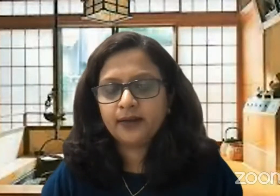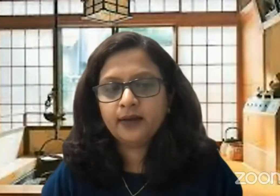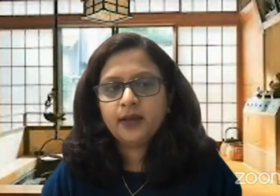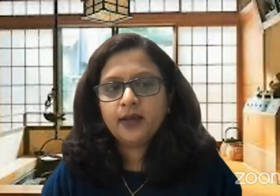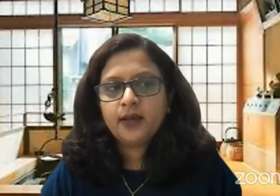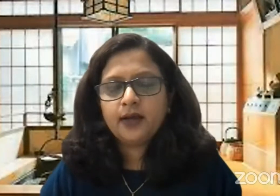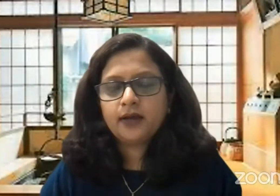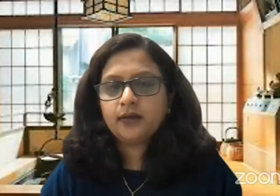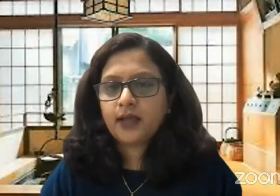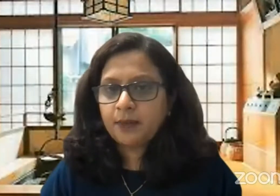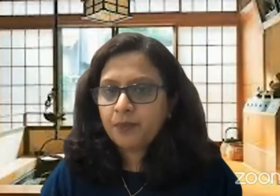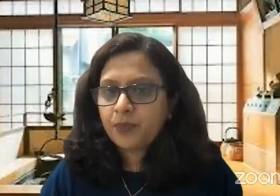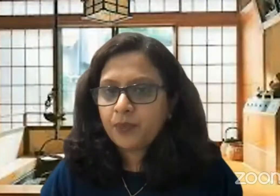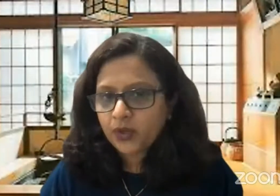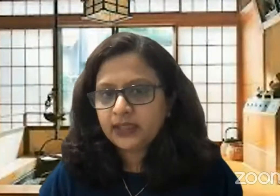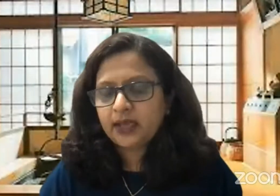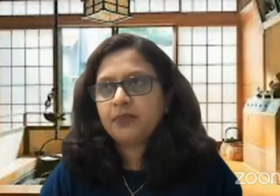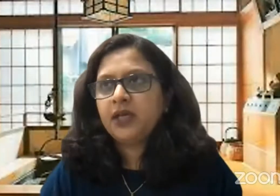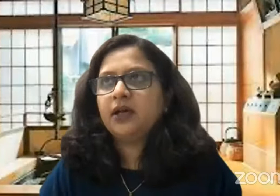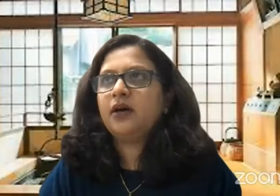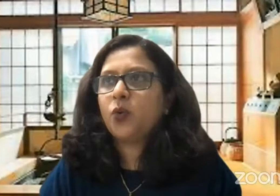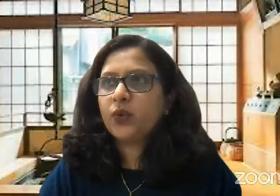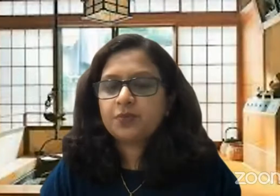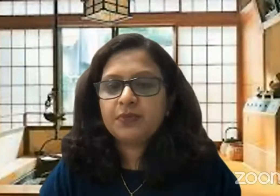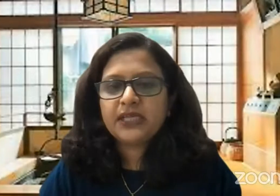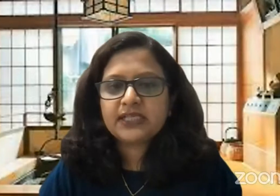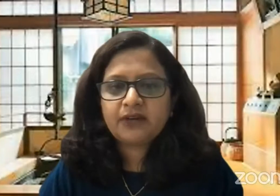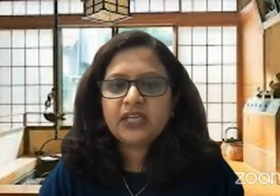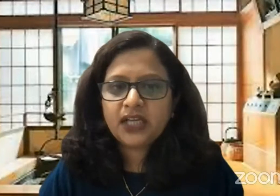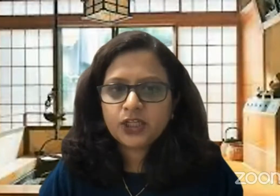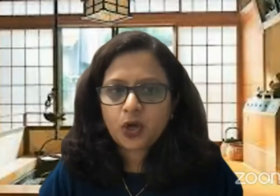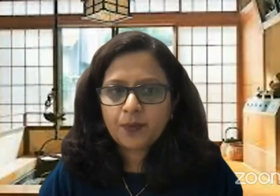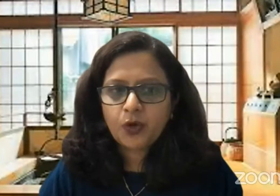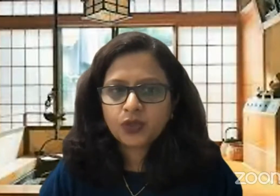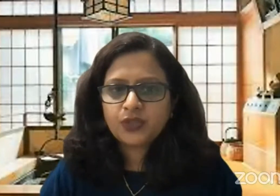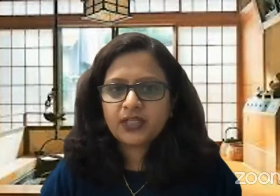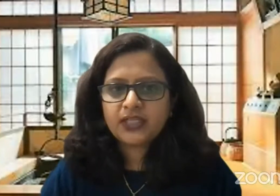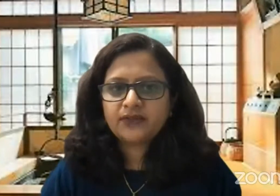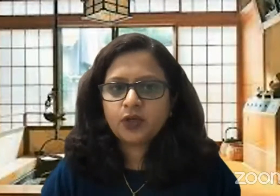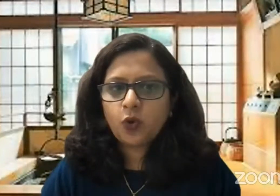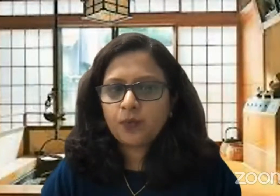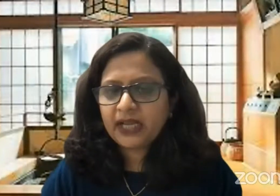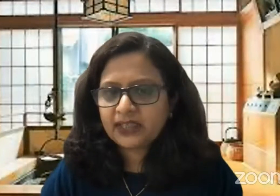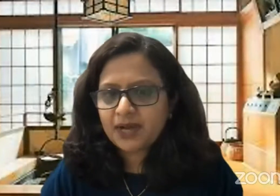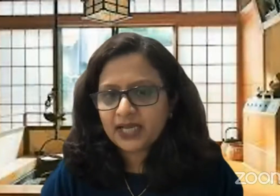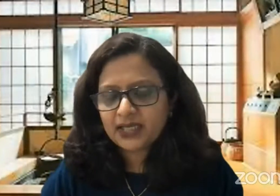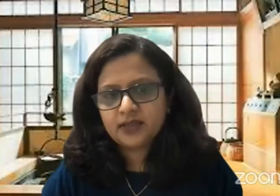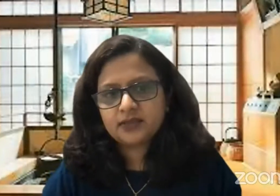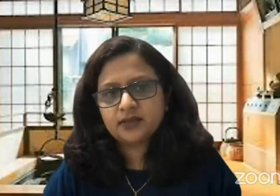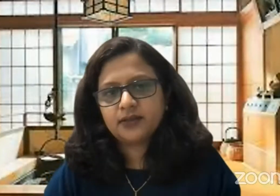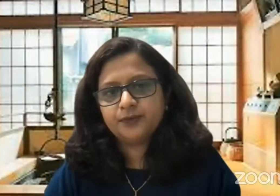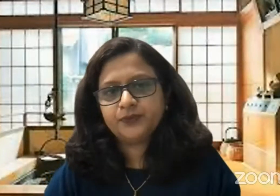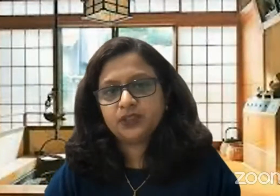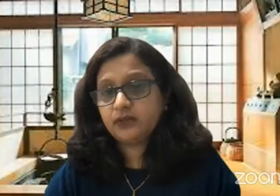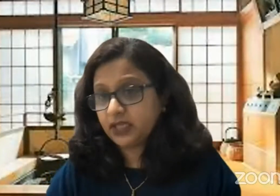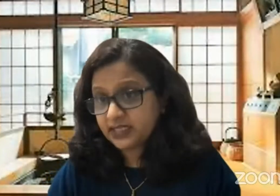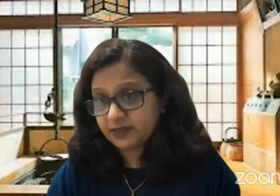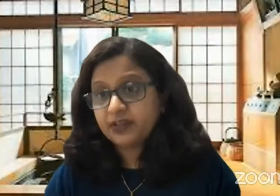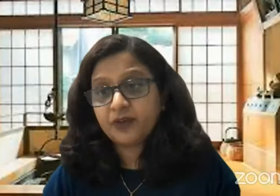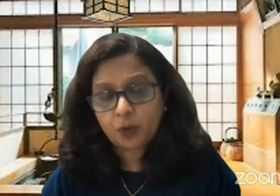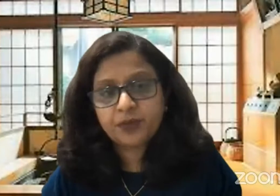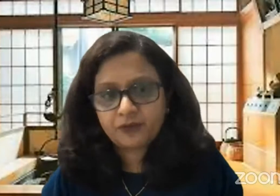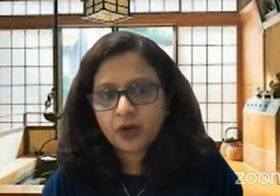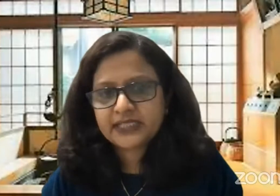in. Employing them, which means that we create job opportunities, we go break the barriers, the things that